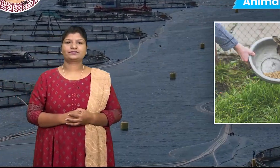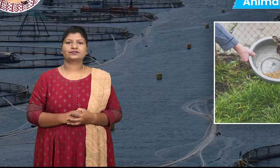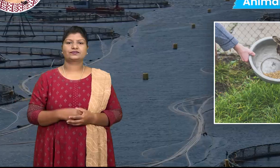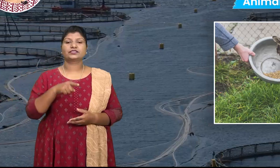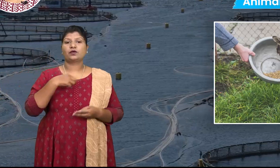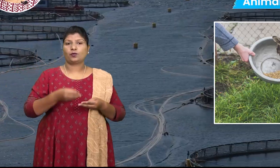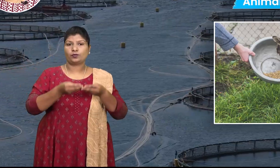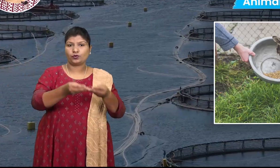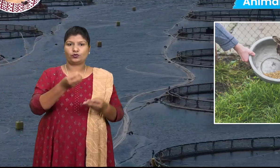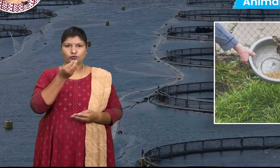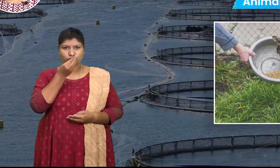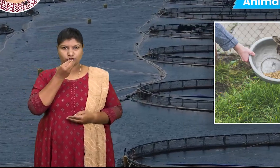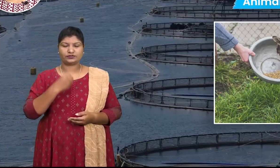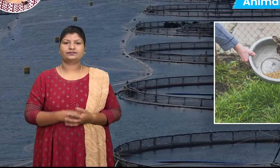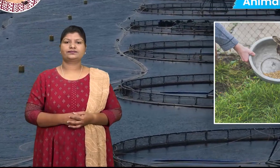Providing food,